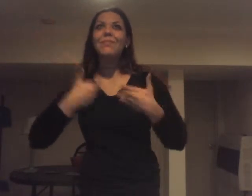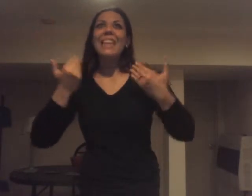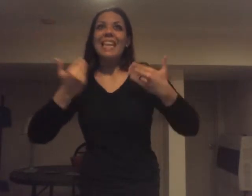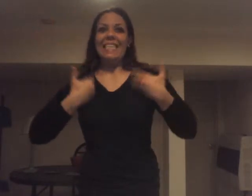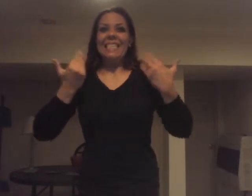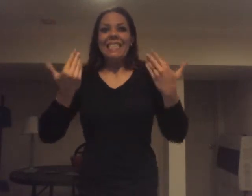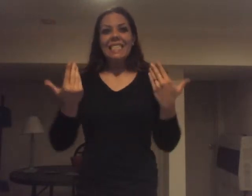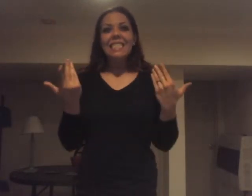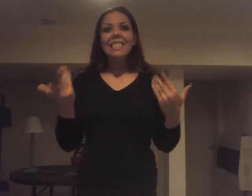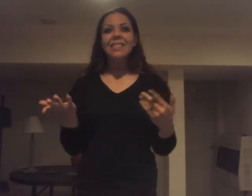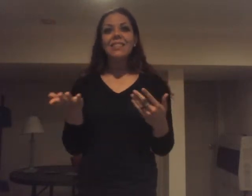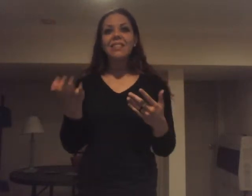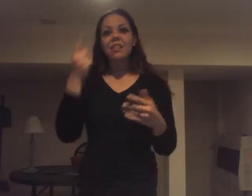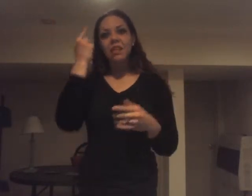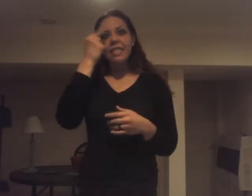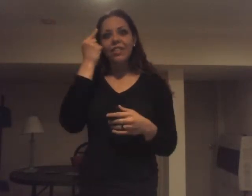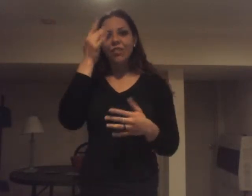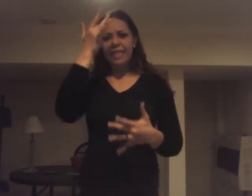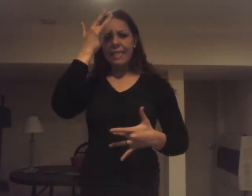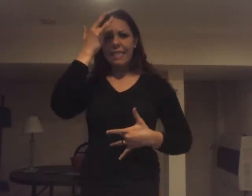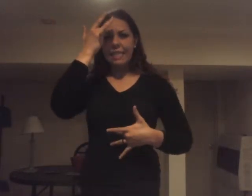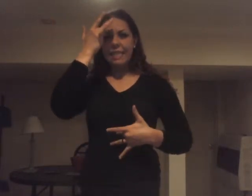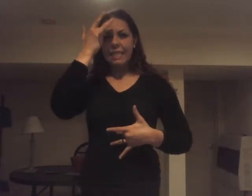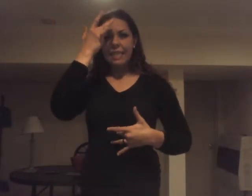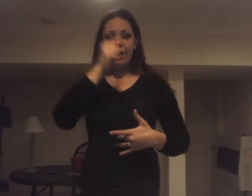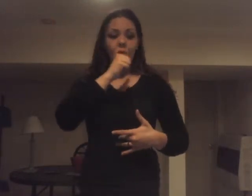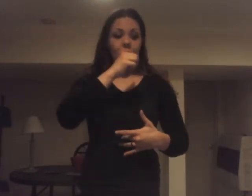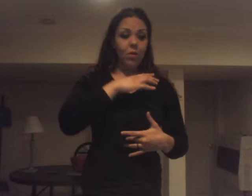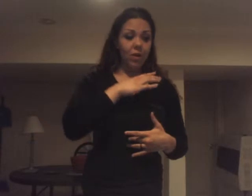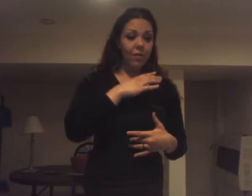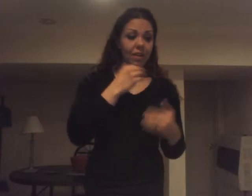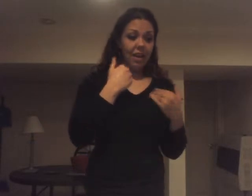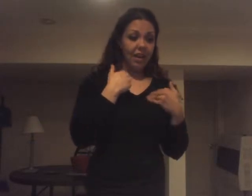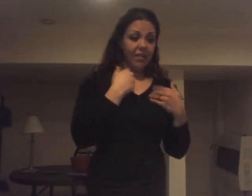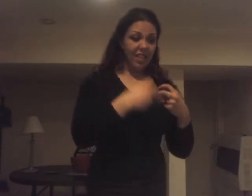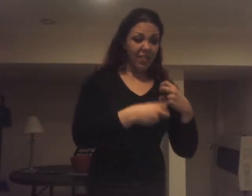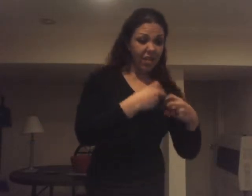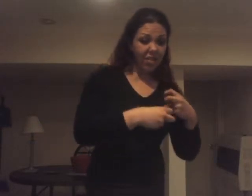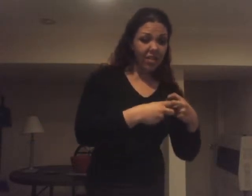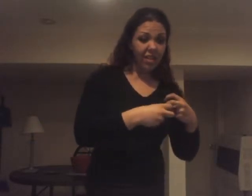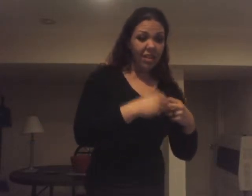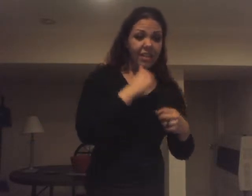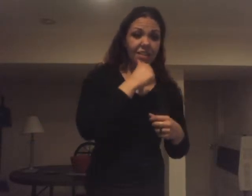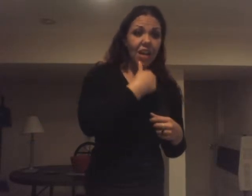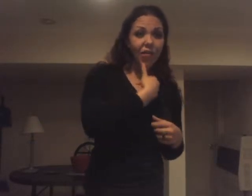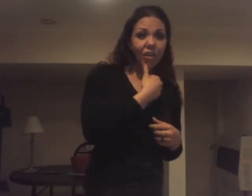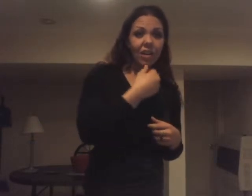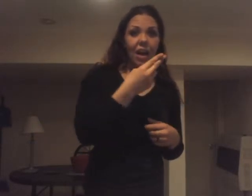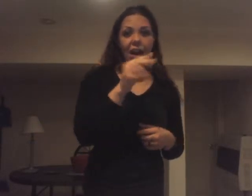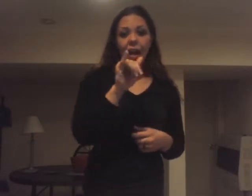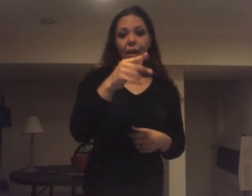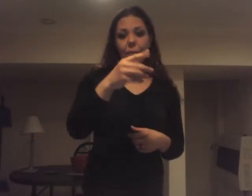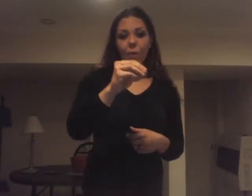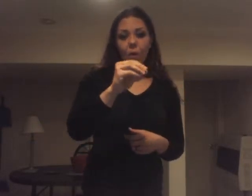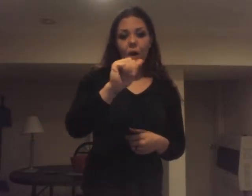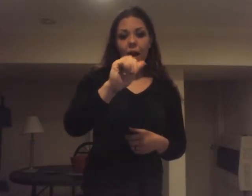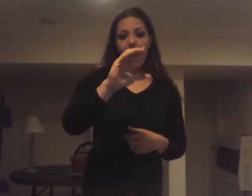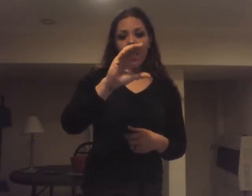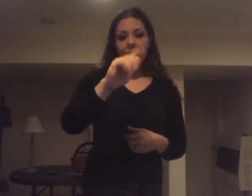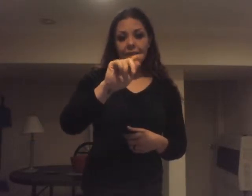Women who have orgasm difficulty or suffering from what is called hypoactive sexual